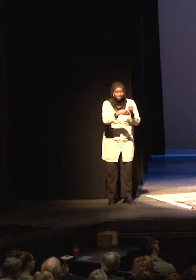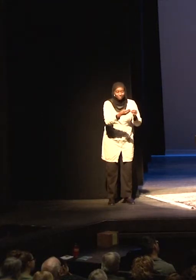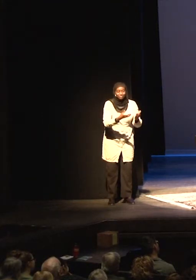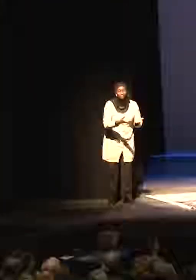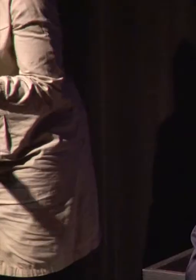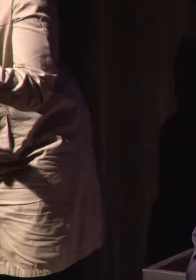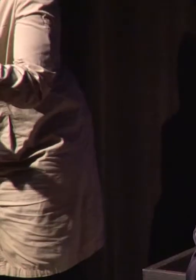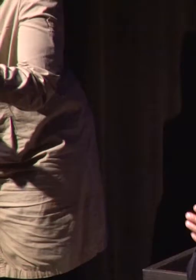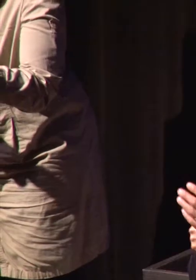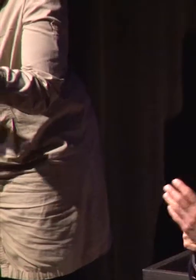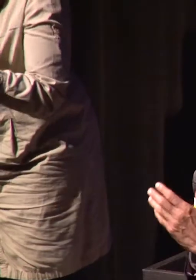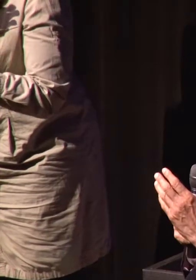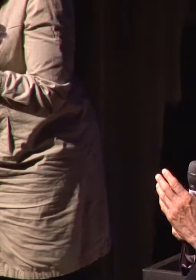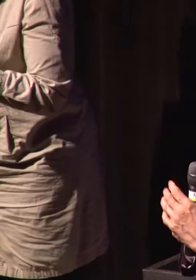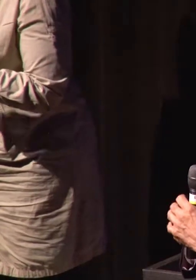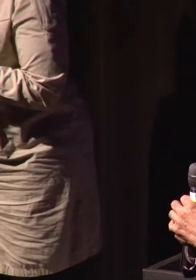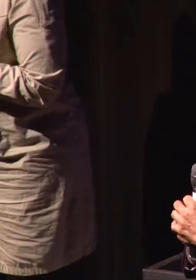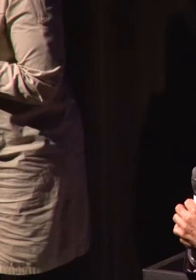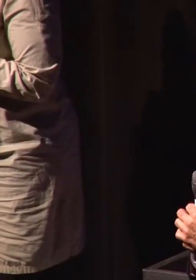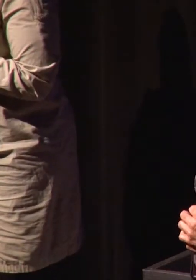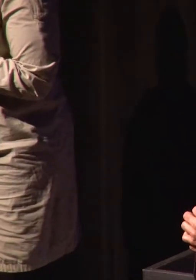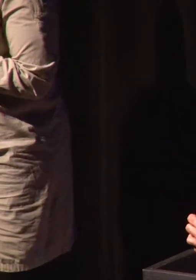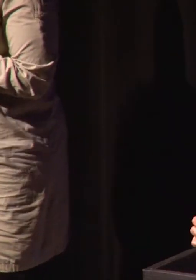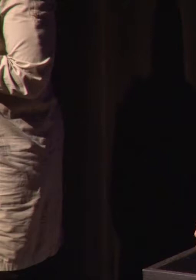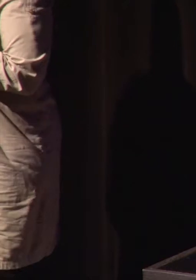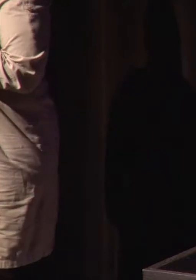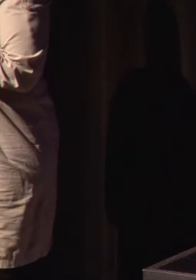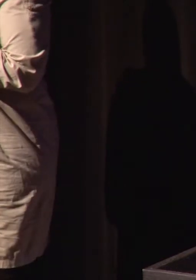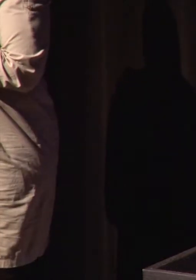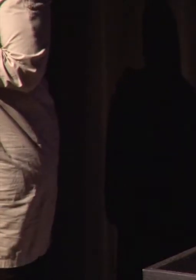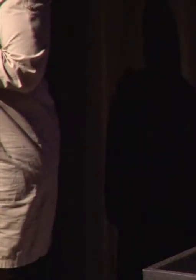every weekend. We gather for coffee on Saturday,